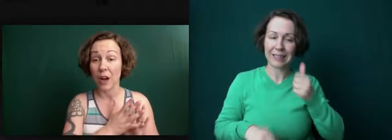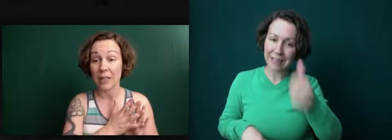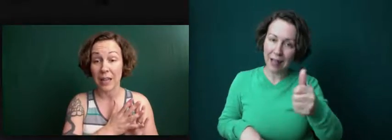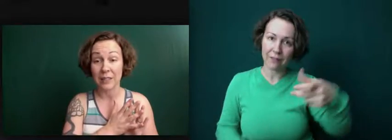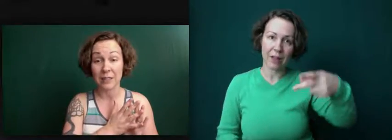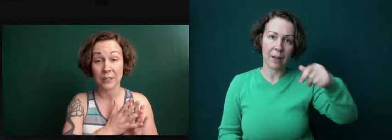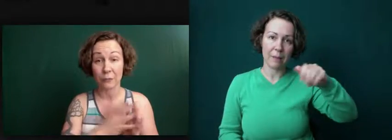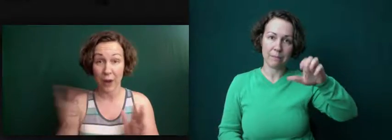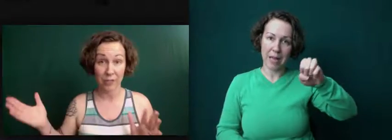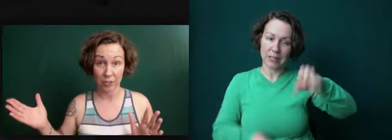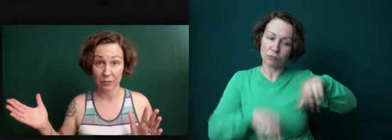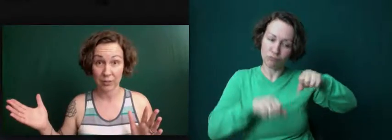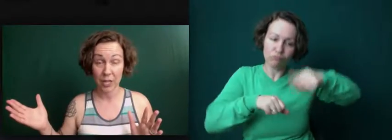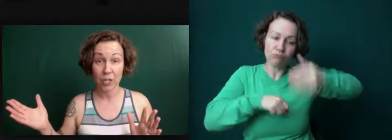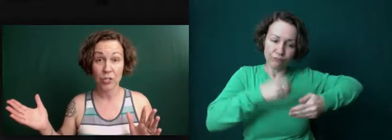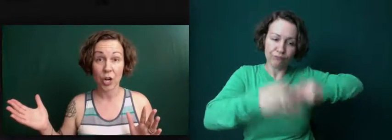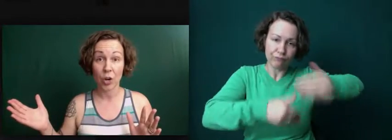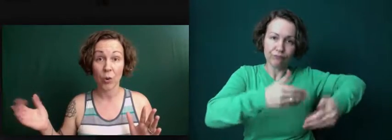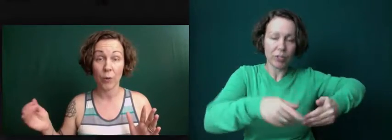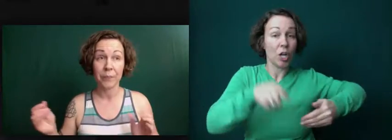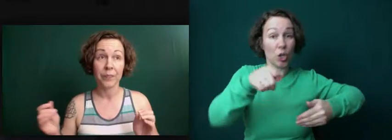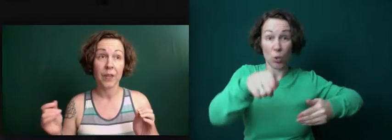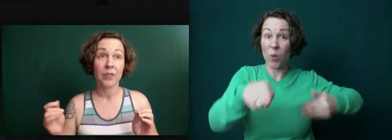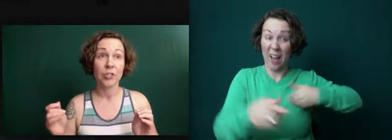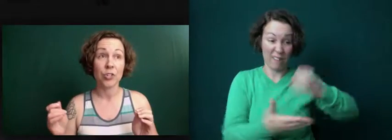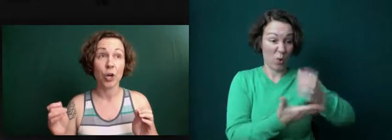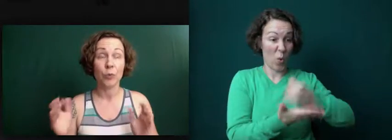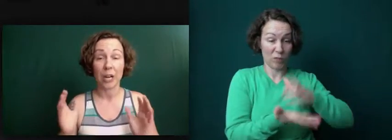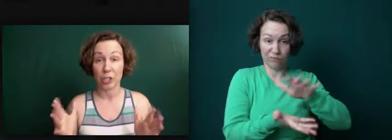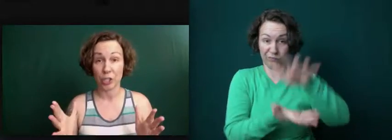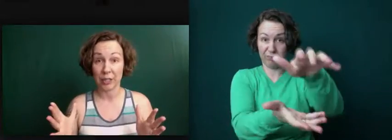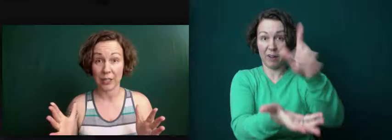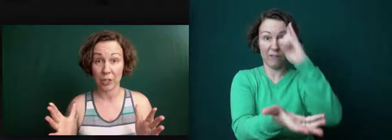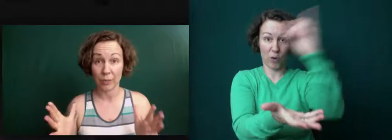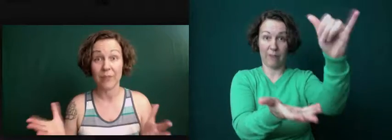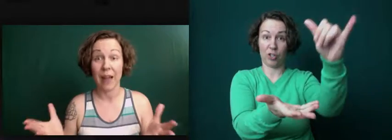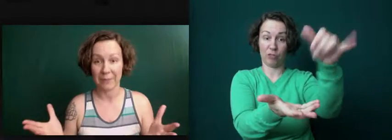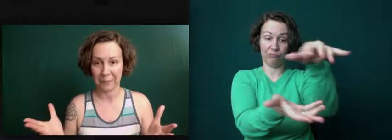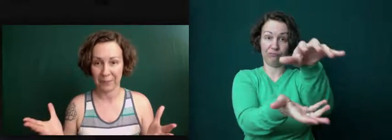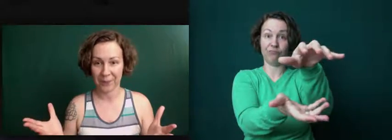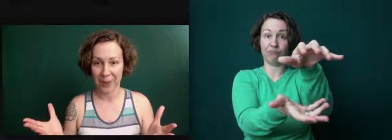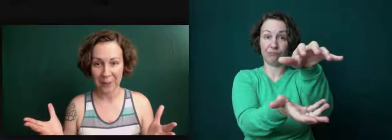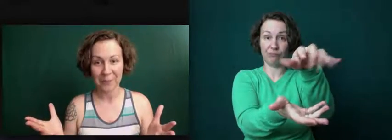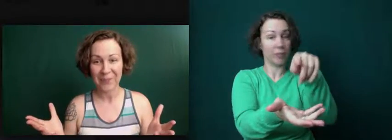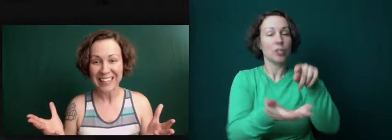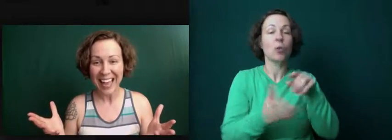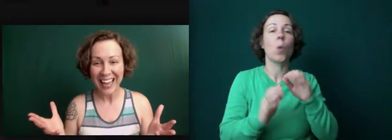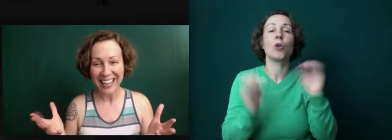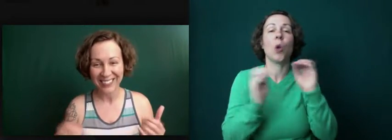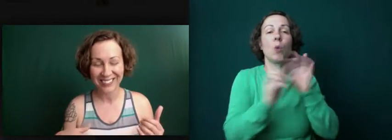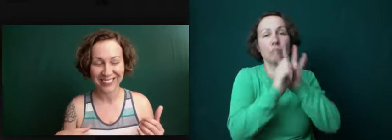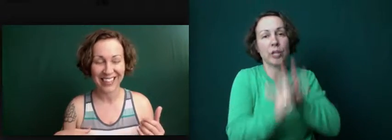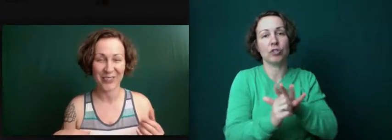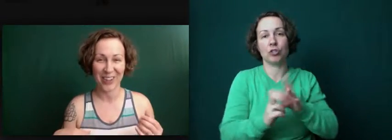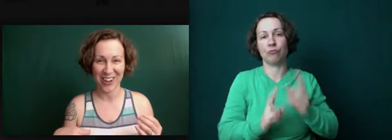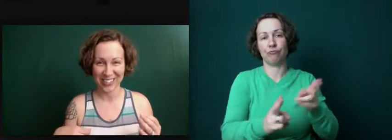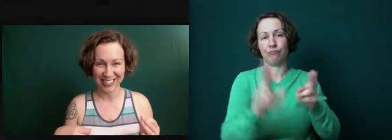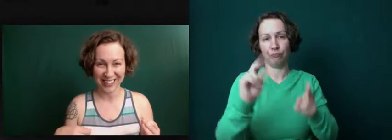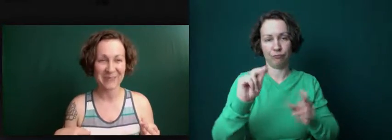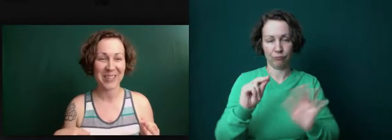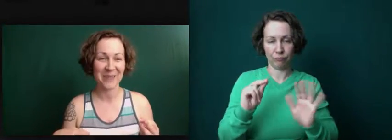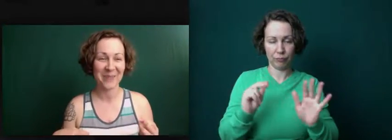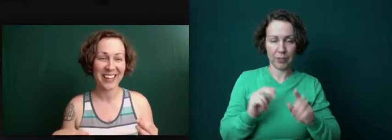of the content forever. So there's no pressure in terms of that. Okay? Yay! Thanks for the